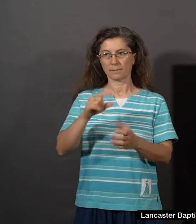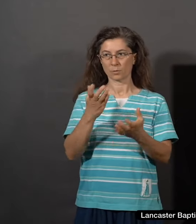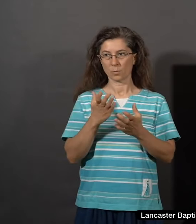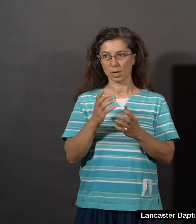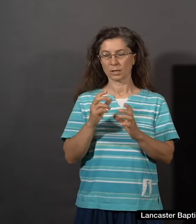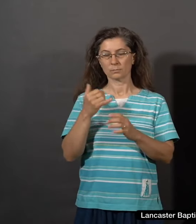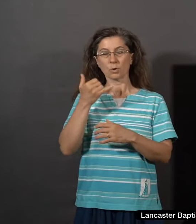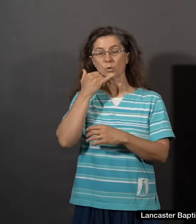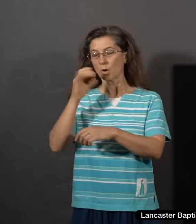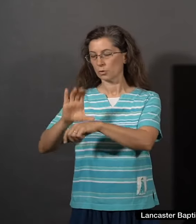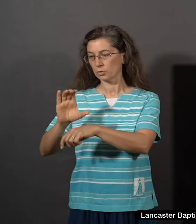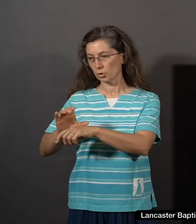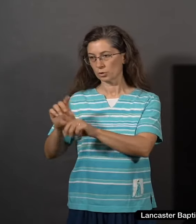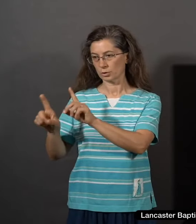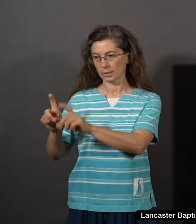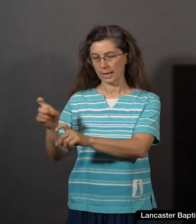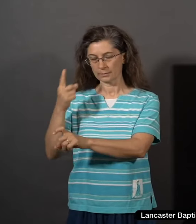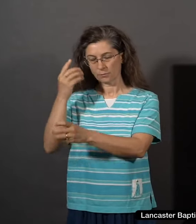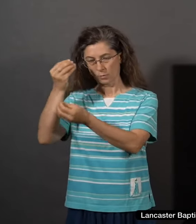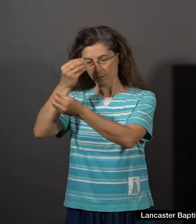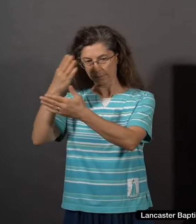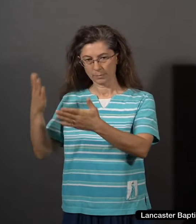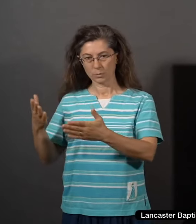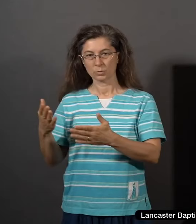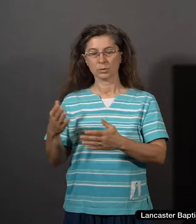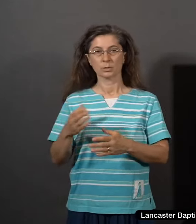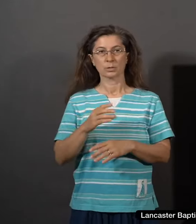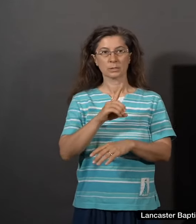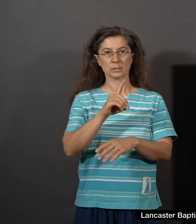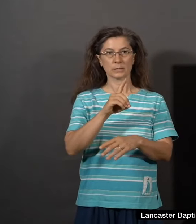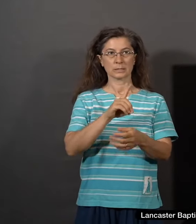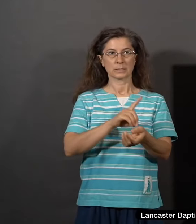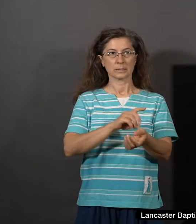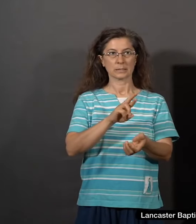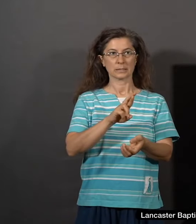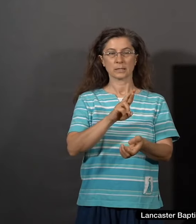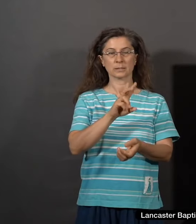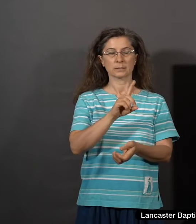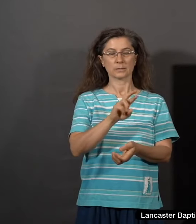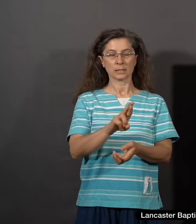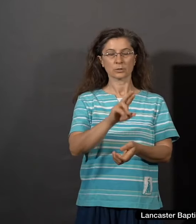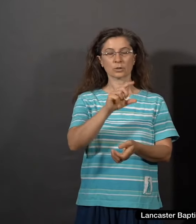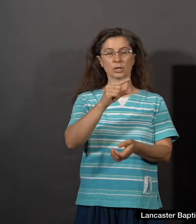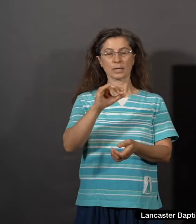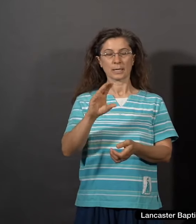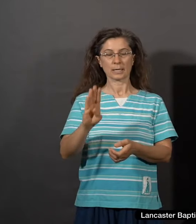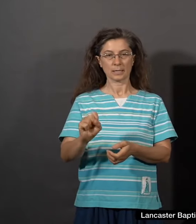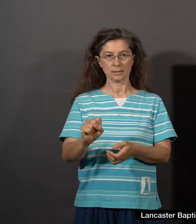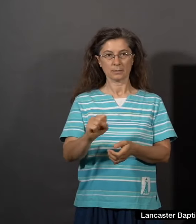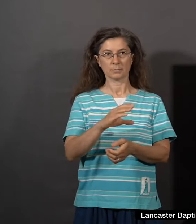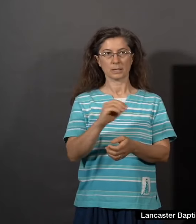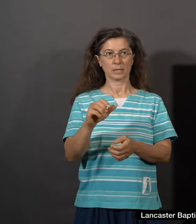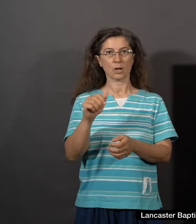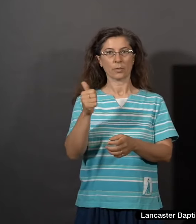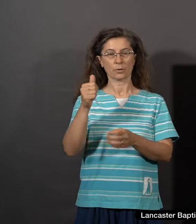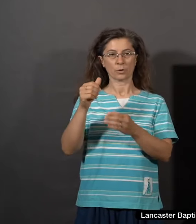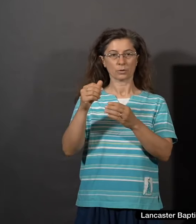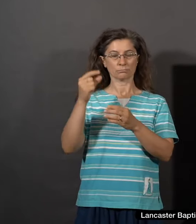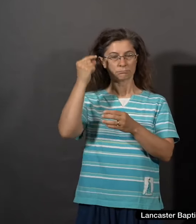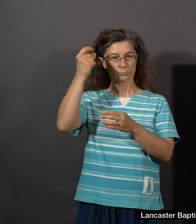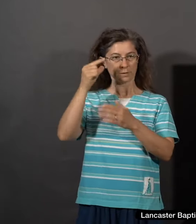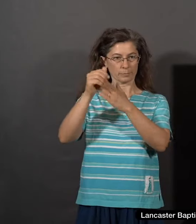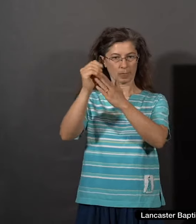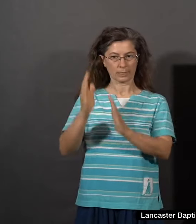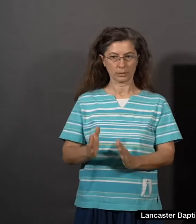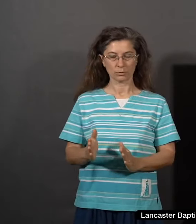code and uh i'd be happy for you to join in and dr gibbs and some of our elected officials will join us as well and as